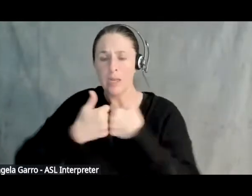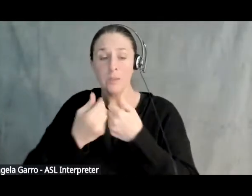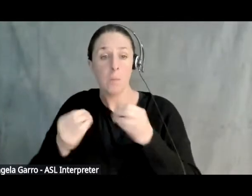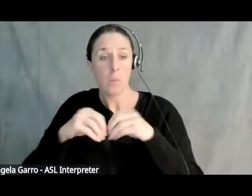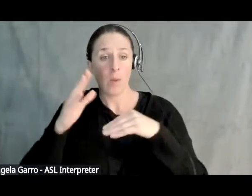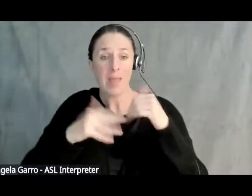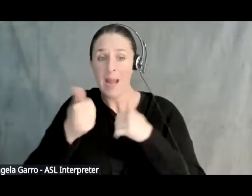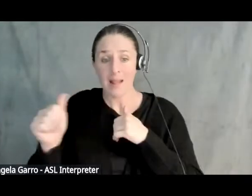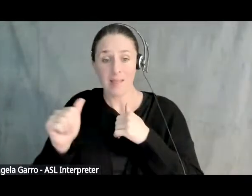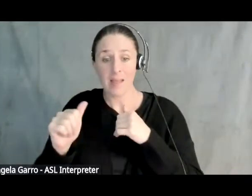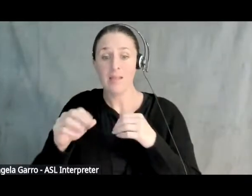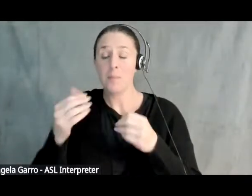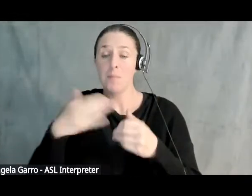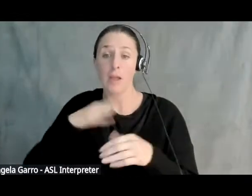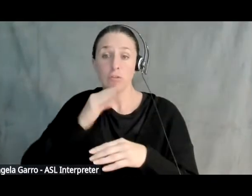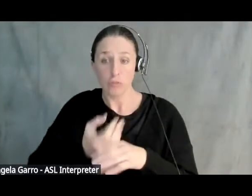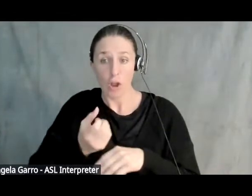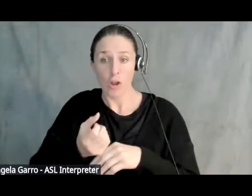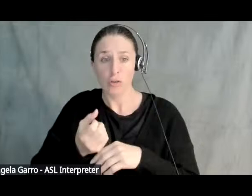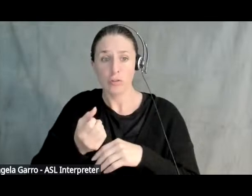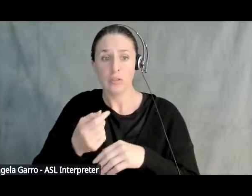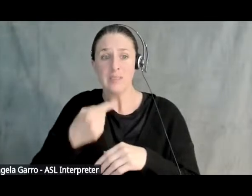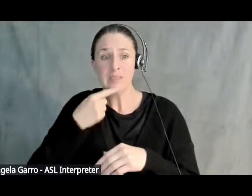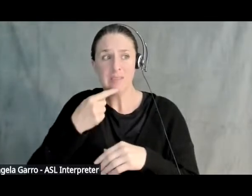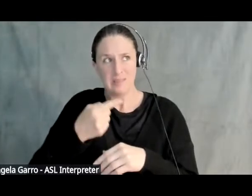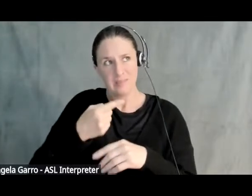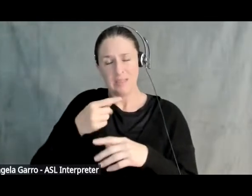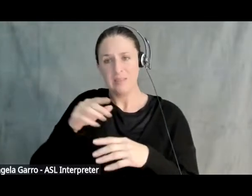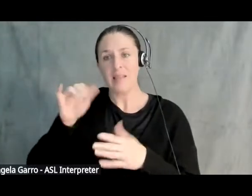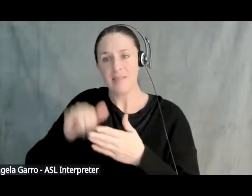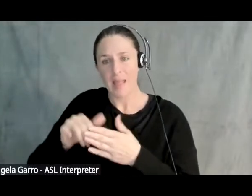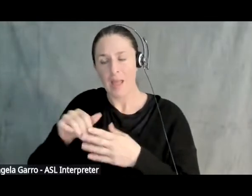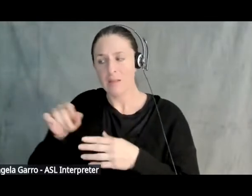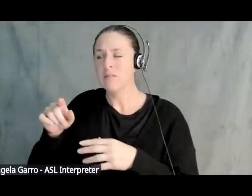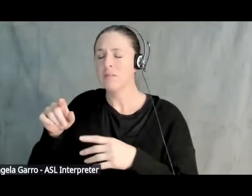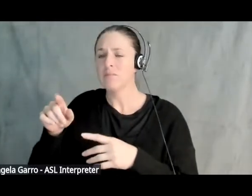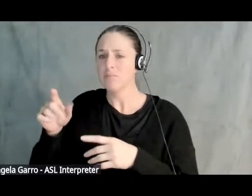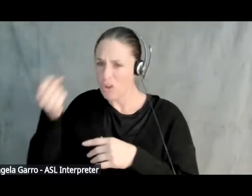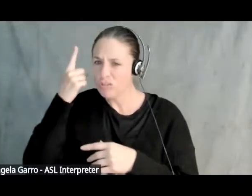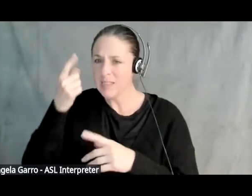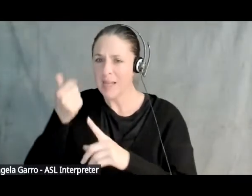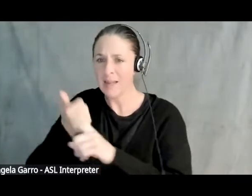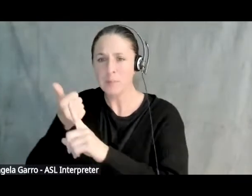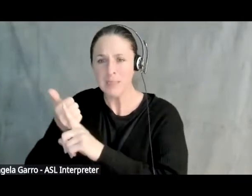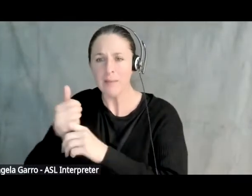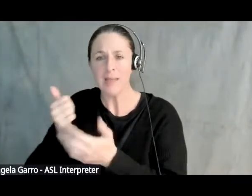daughters said the course helped them understand themselves and helped them put the world around them in context.